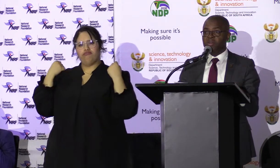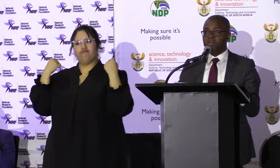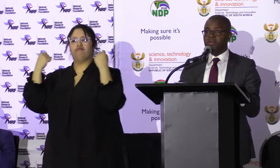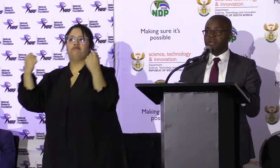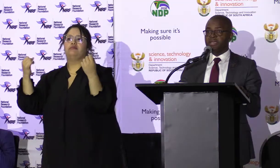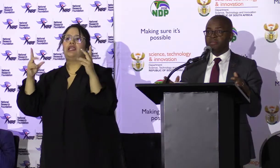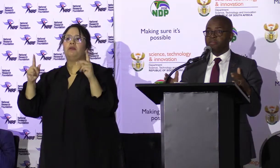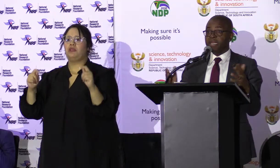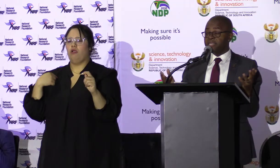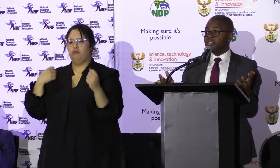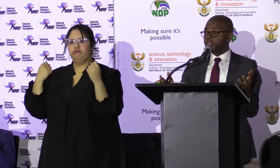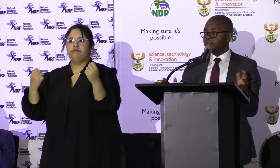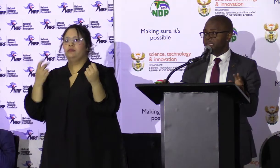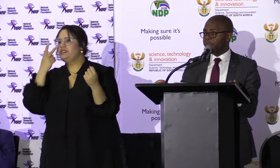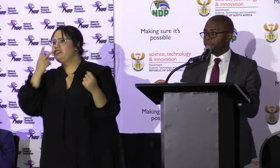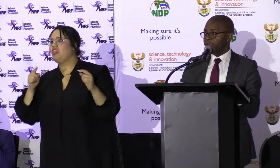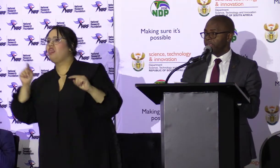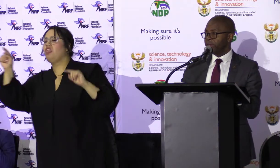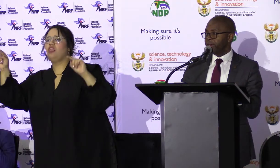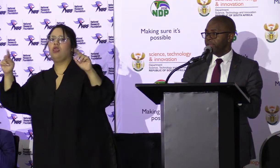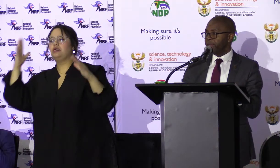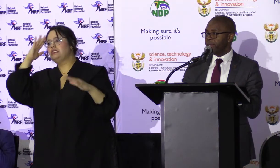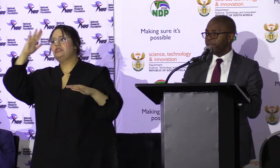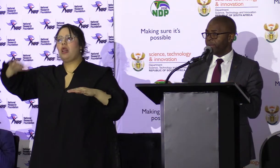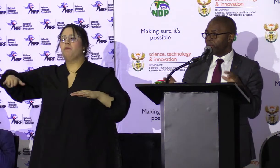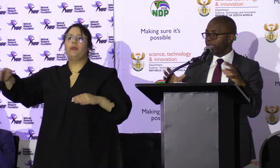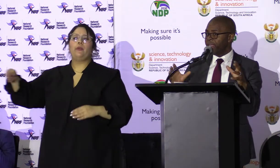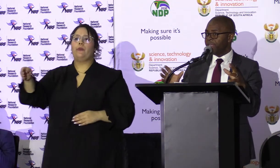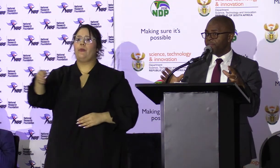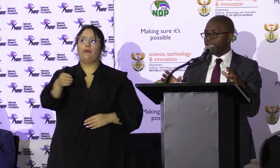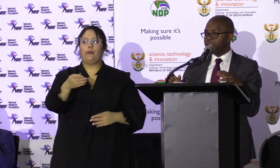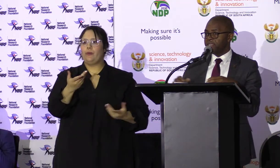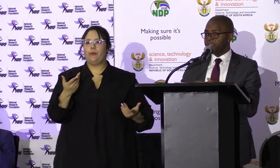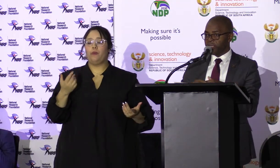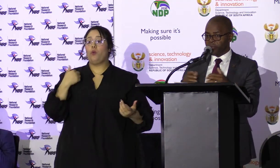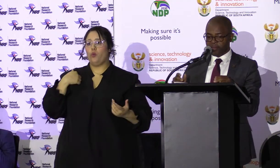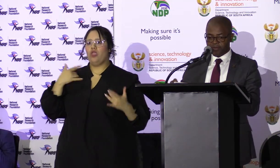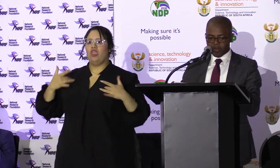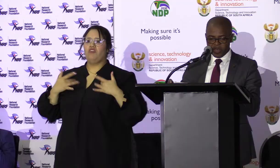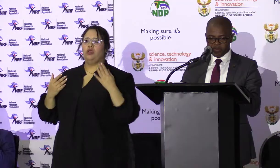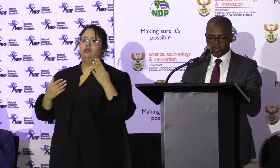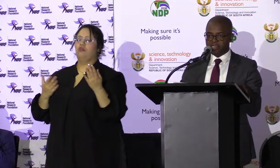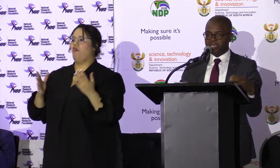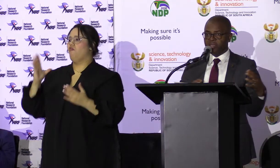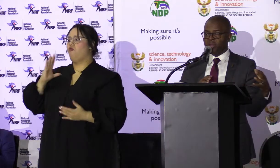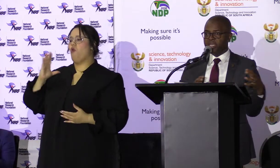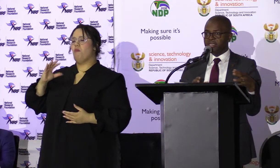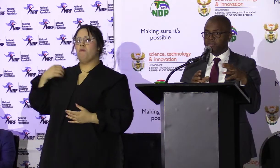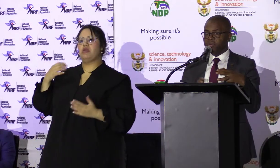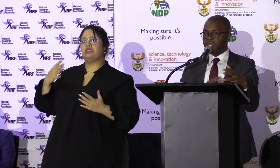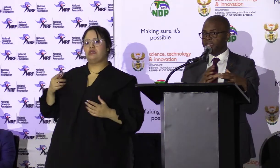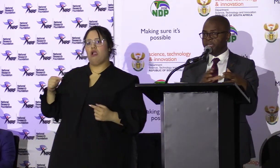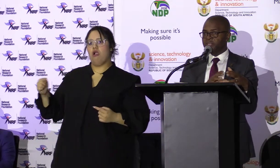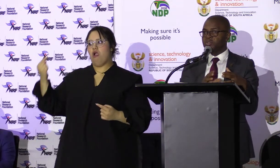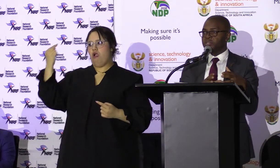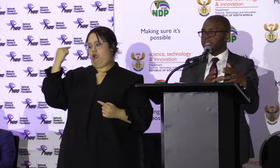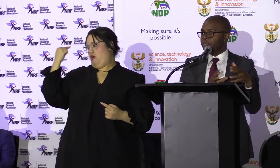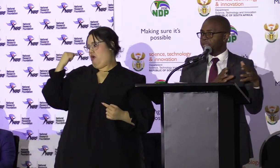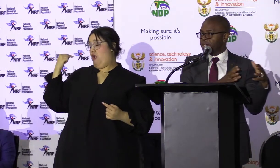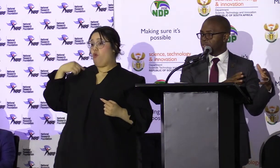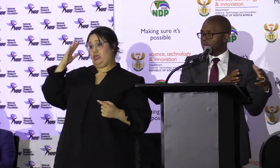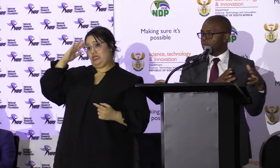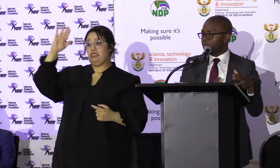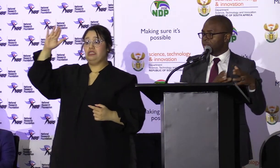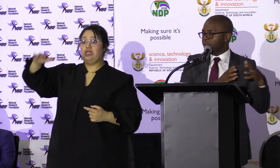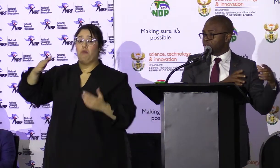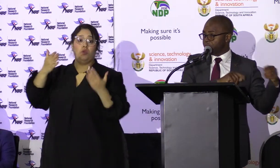there were no places to sleep. We had an event with the former minister and colleagues. We either had to